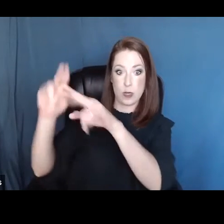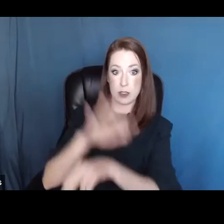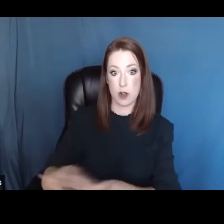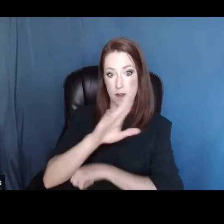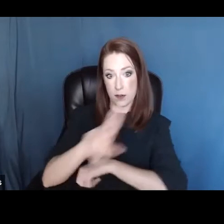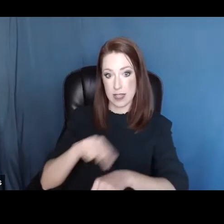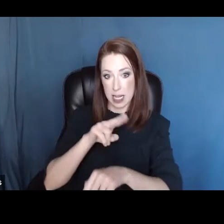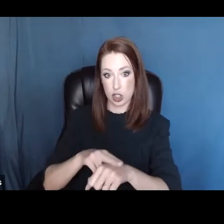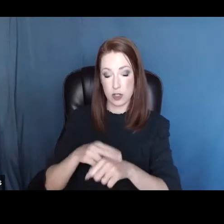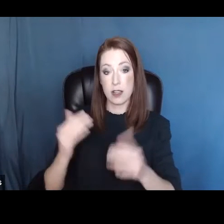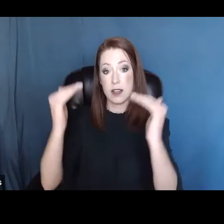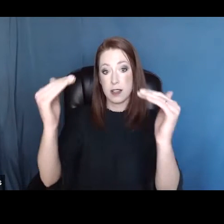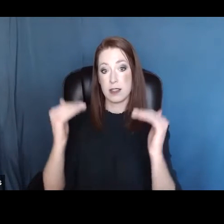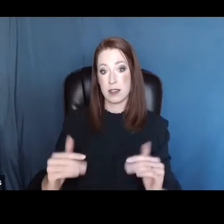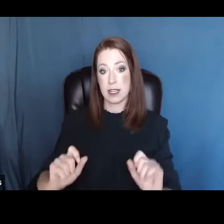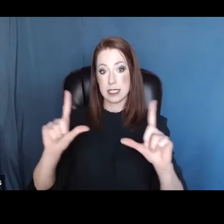the next slide, slide 10.